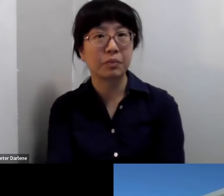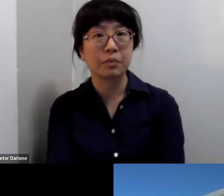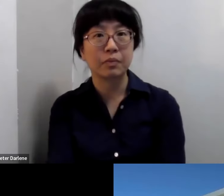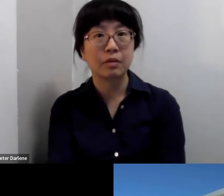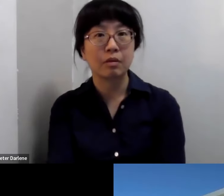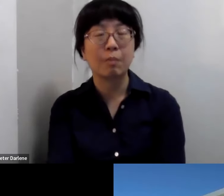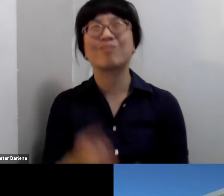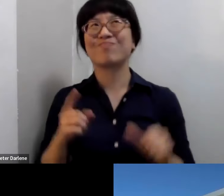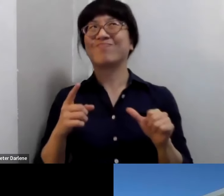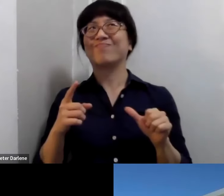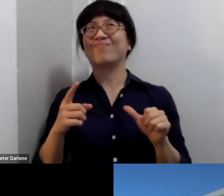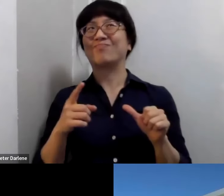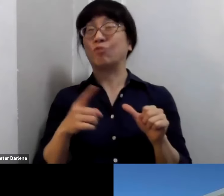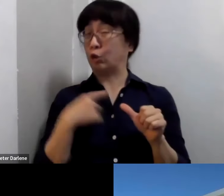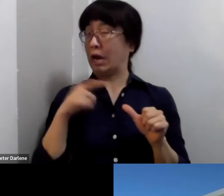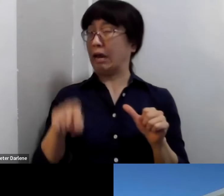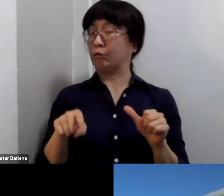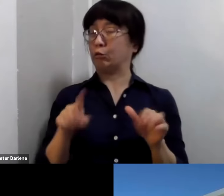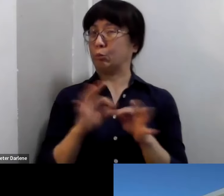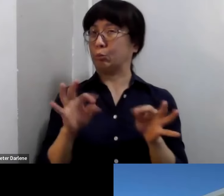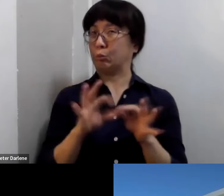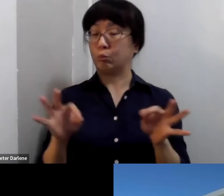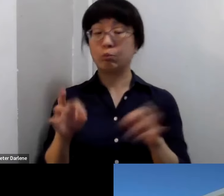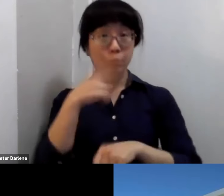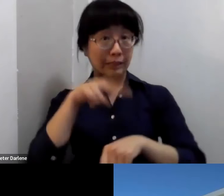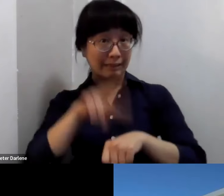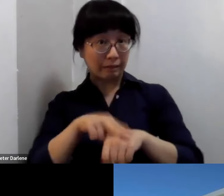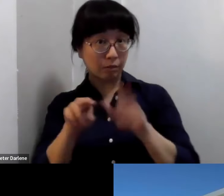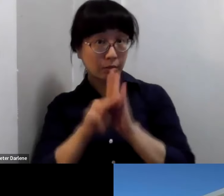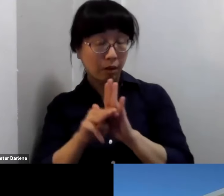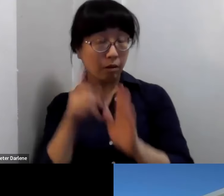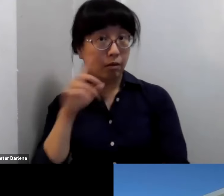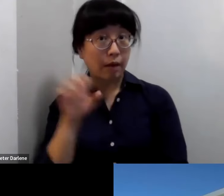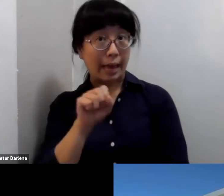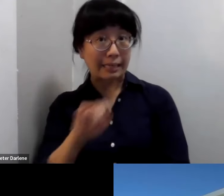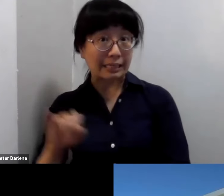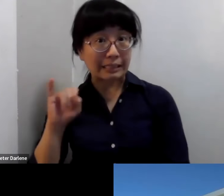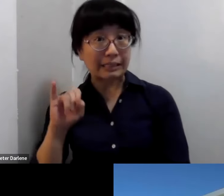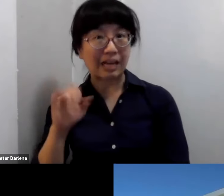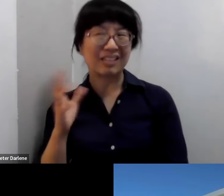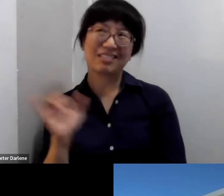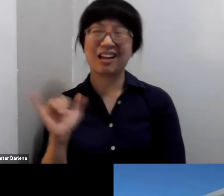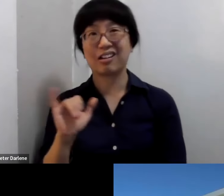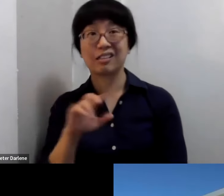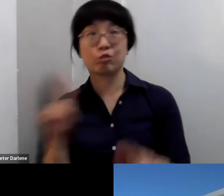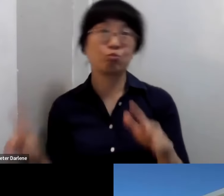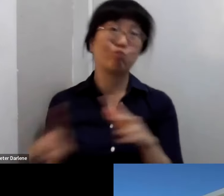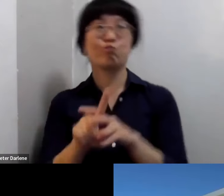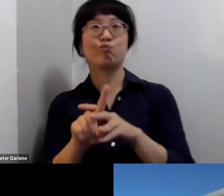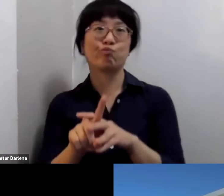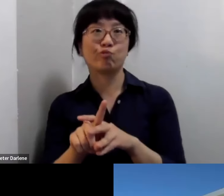first I just have to preface that the national model for SI is more of a drop-in basis,